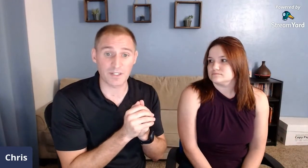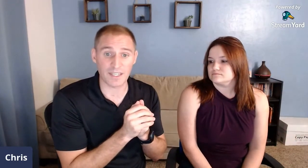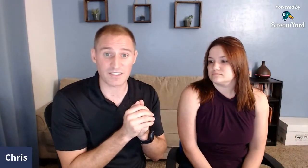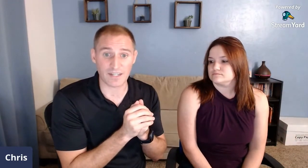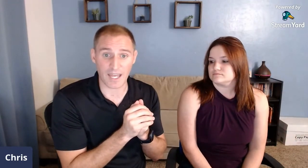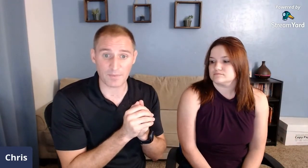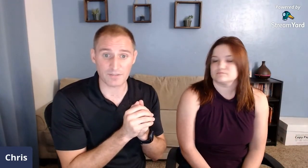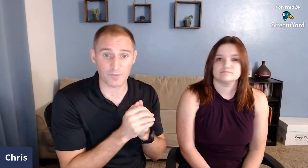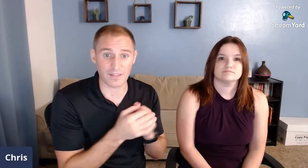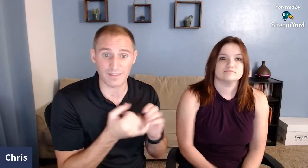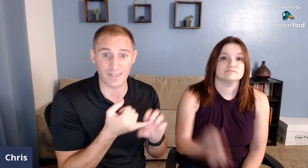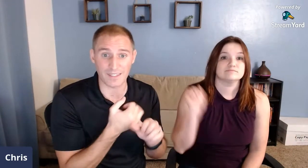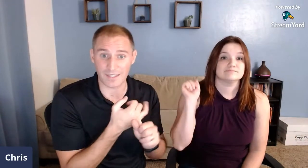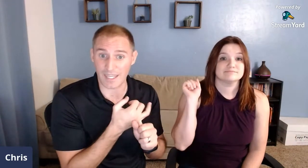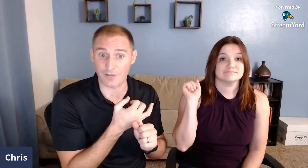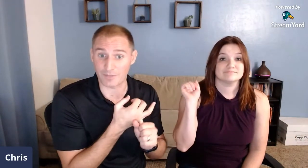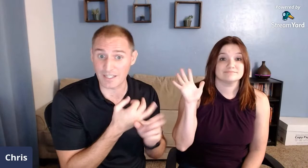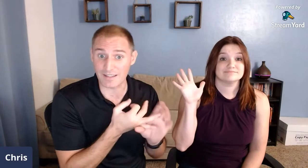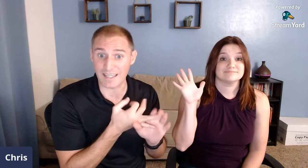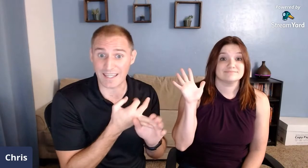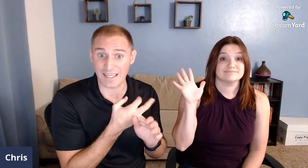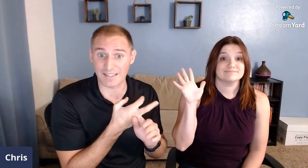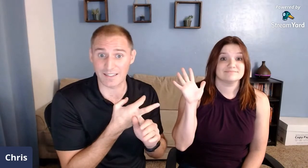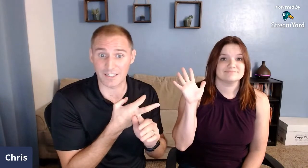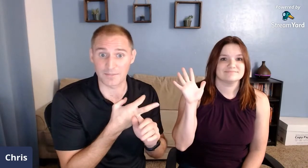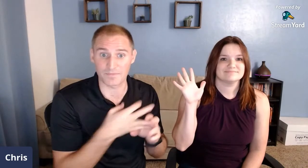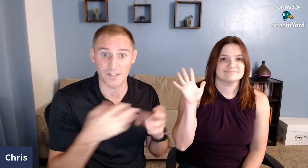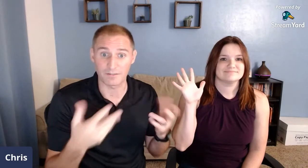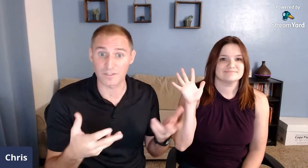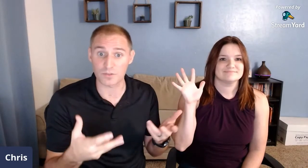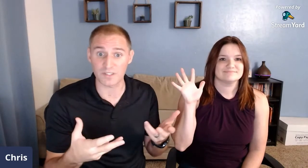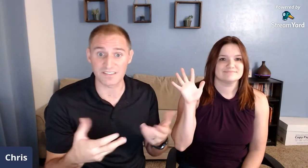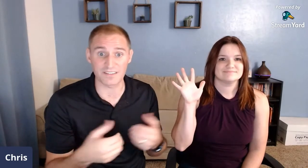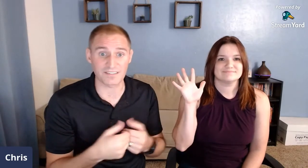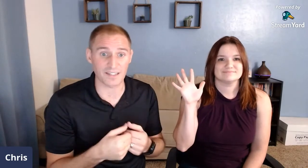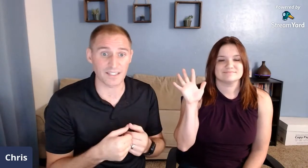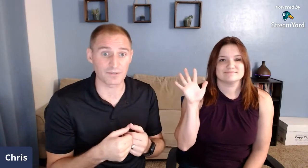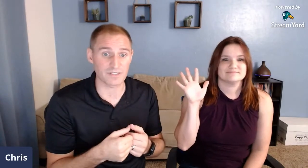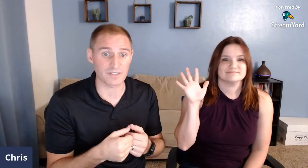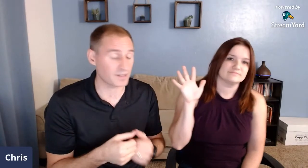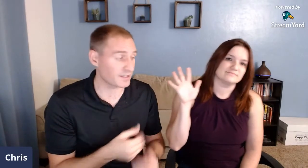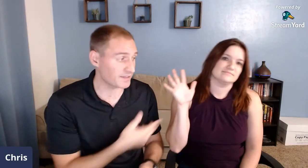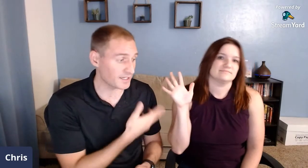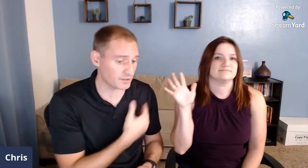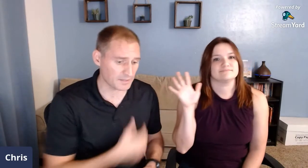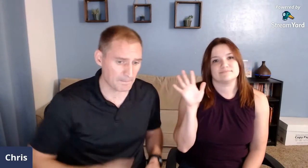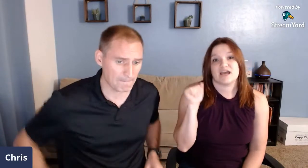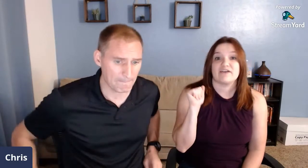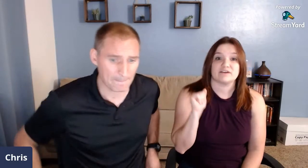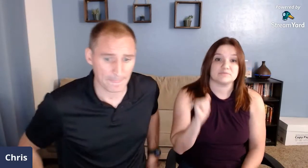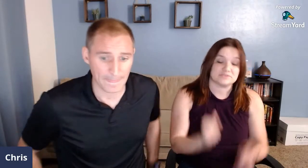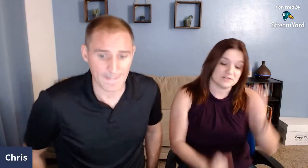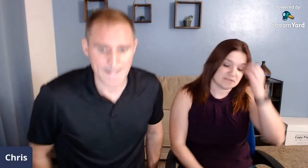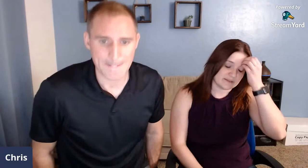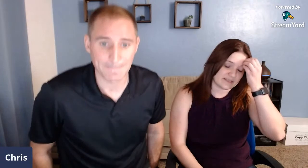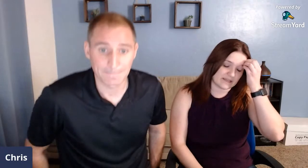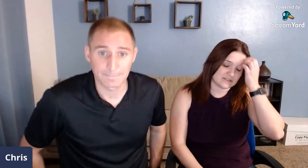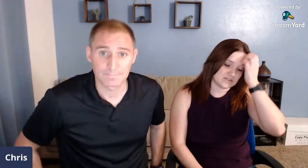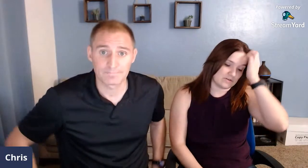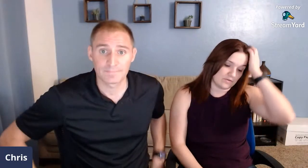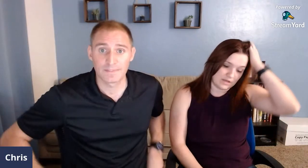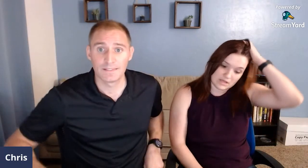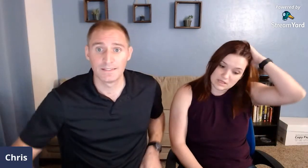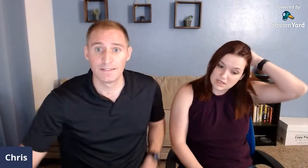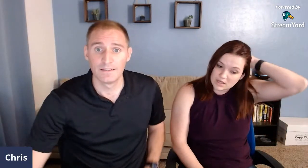that communication happen when they can't read, they can't, you know, visually see the sign language and everything like that. Go ahead. I have a couple stories about